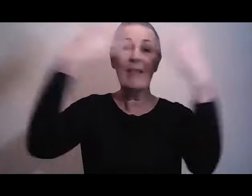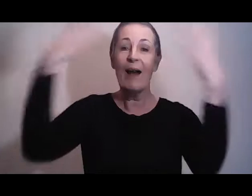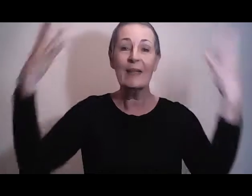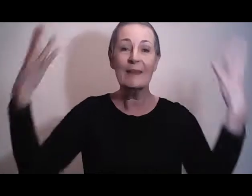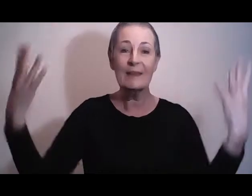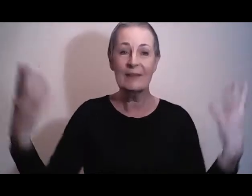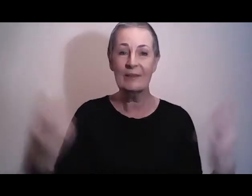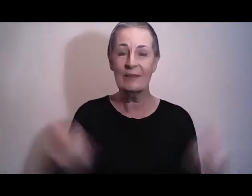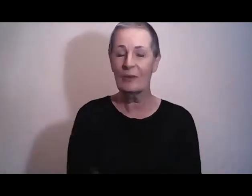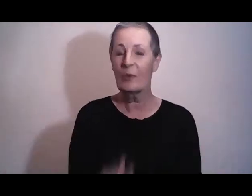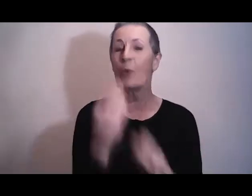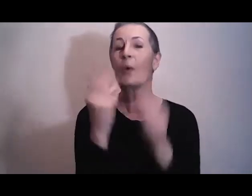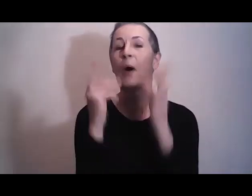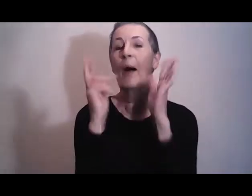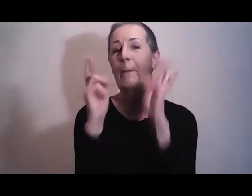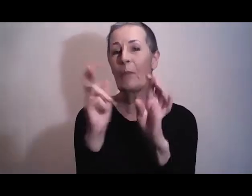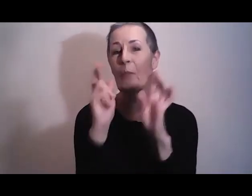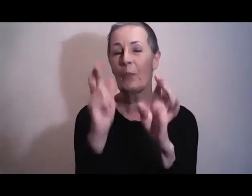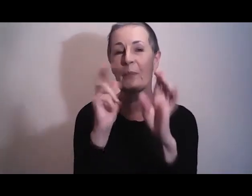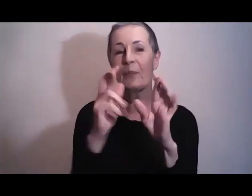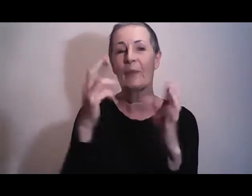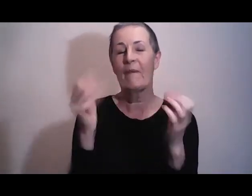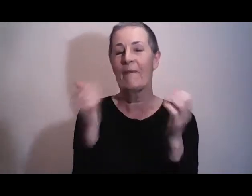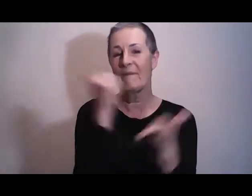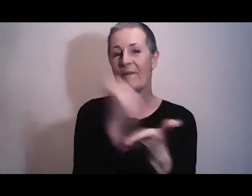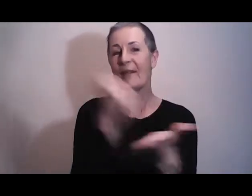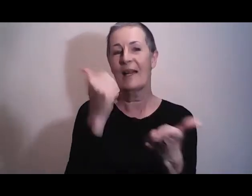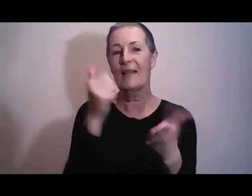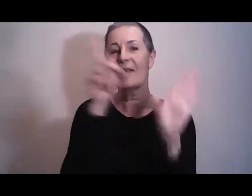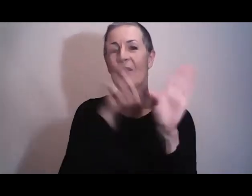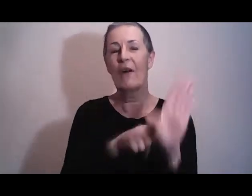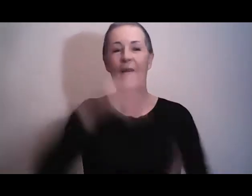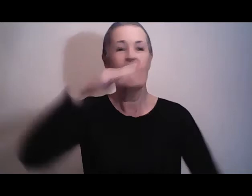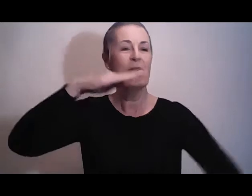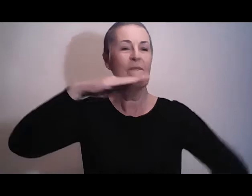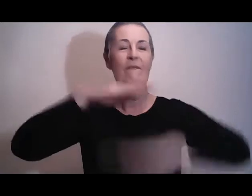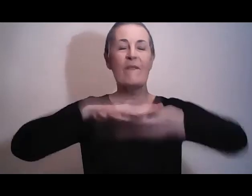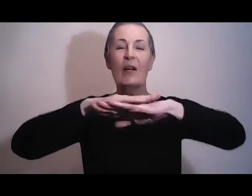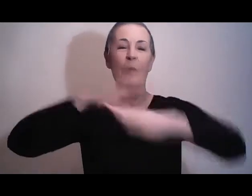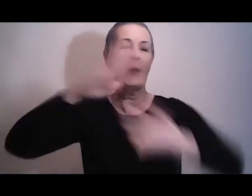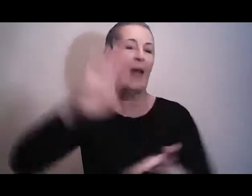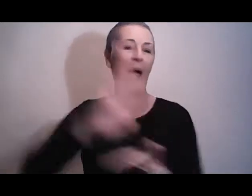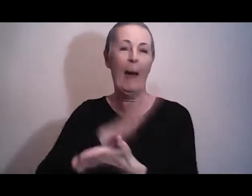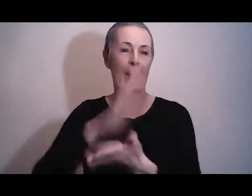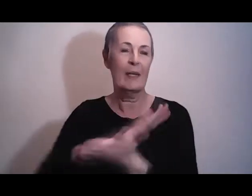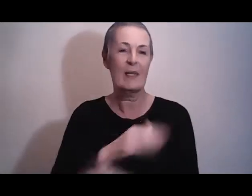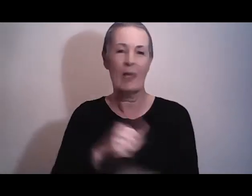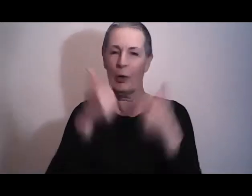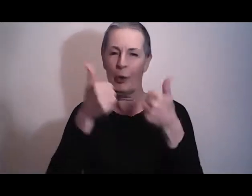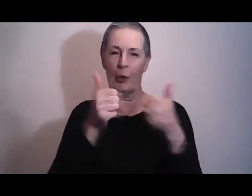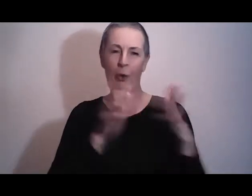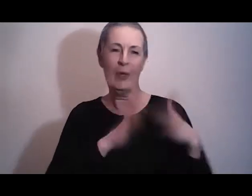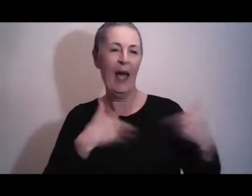year filled with joy, filled with good health, and lots of fun